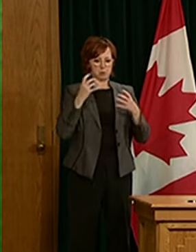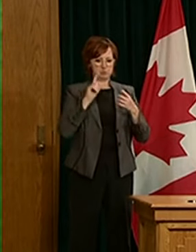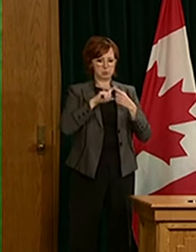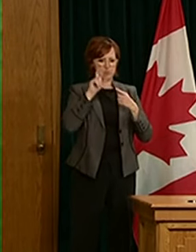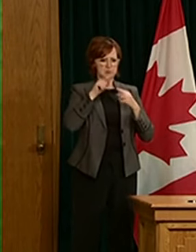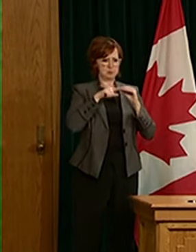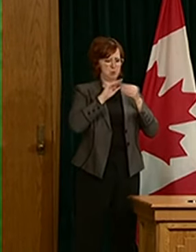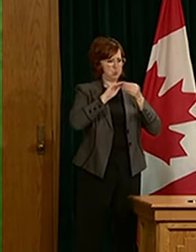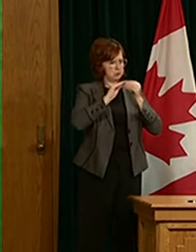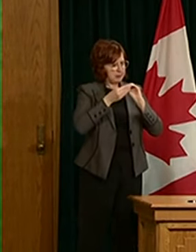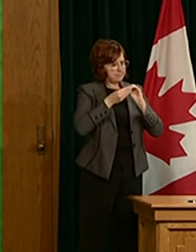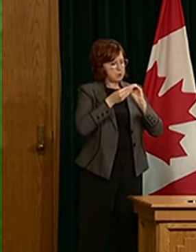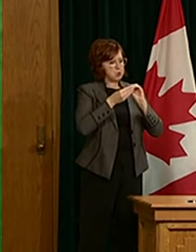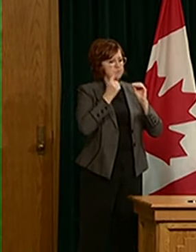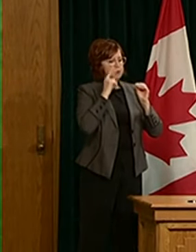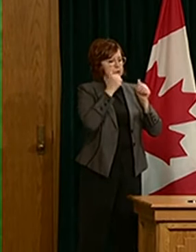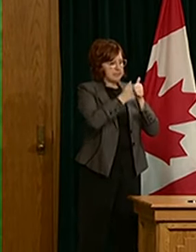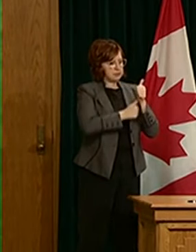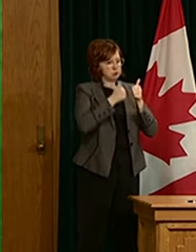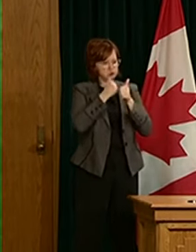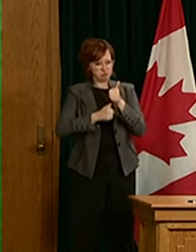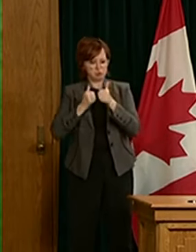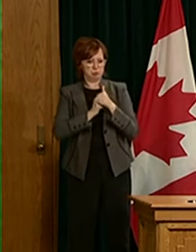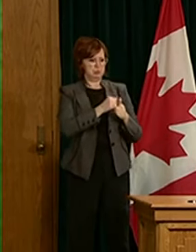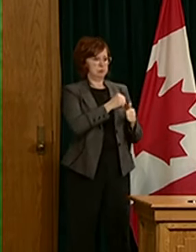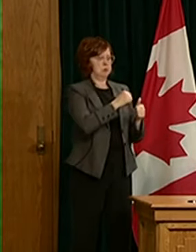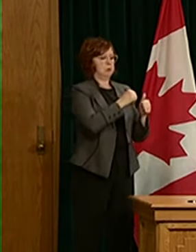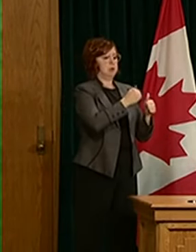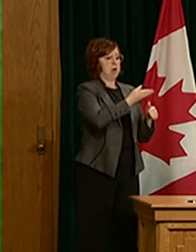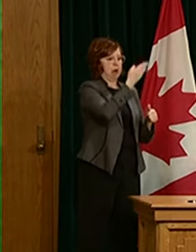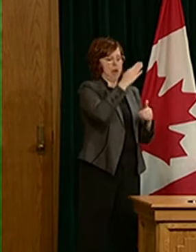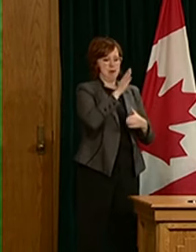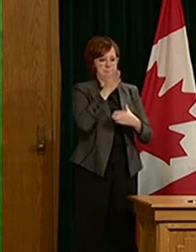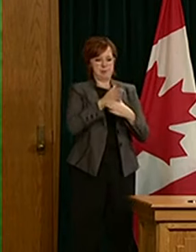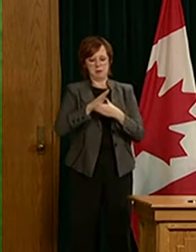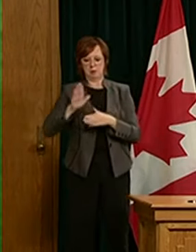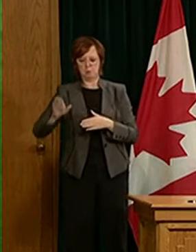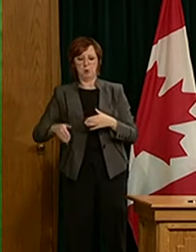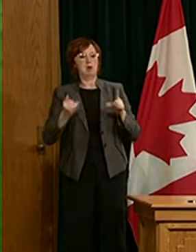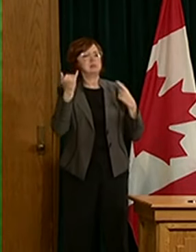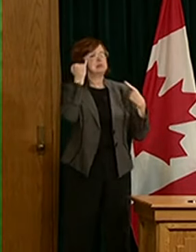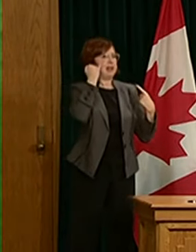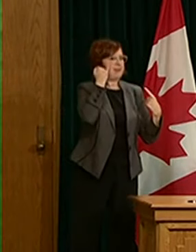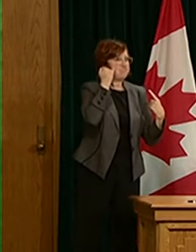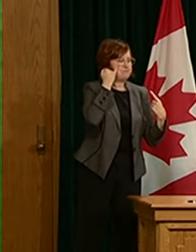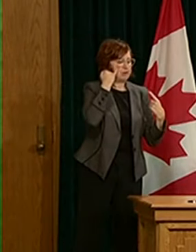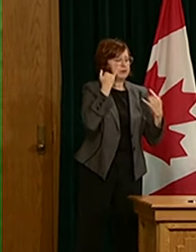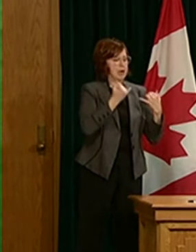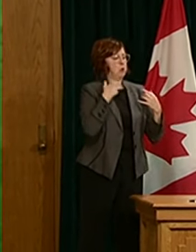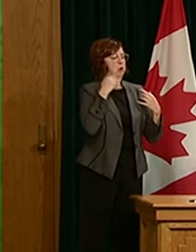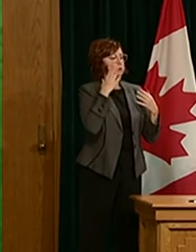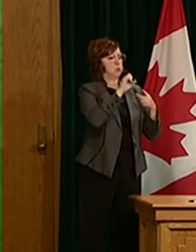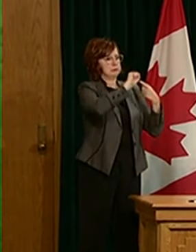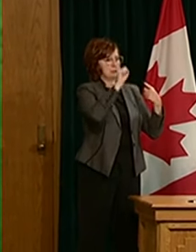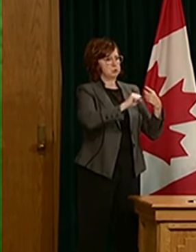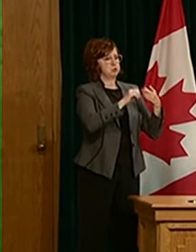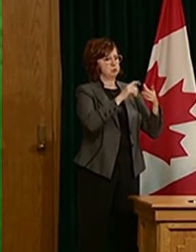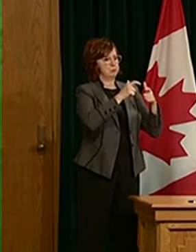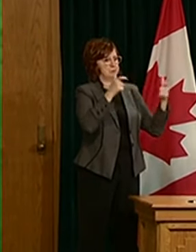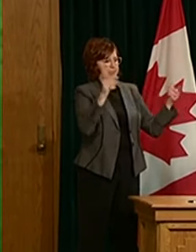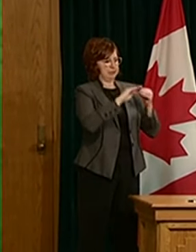If Saskatoon has the most number of cases so far, if they, in say